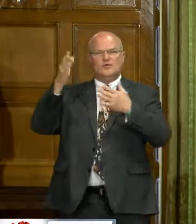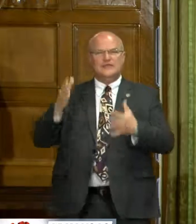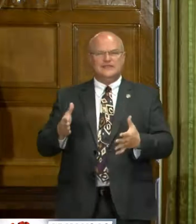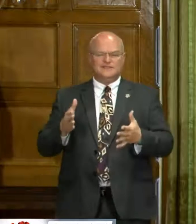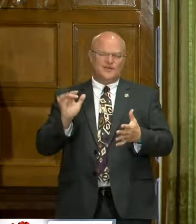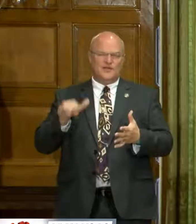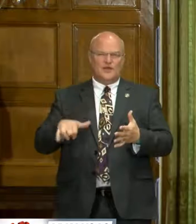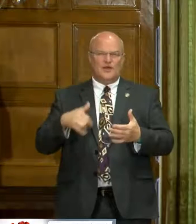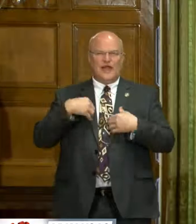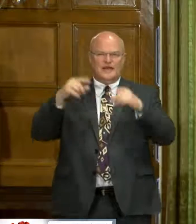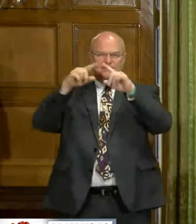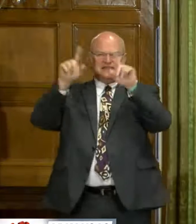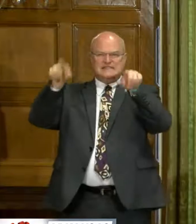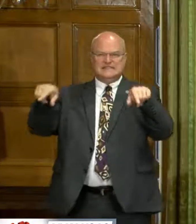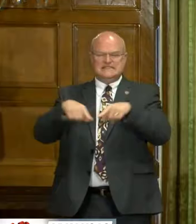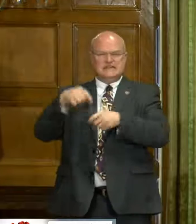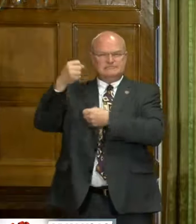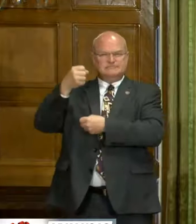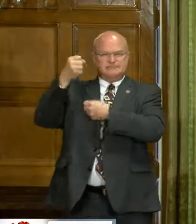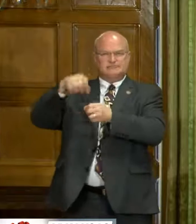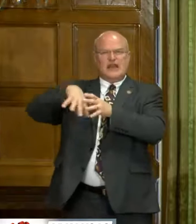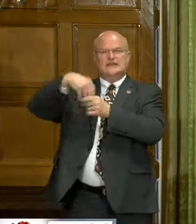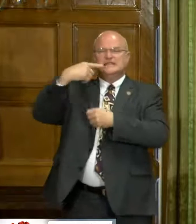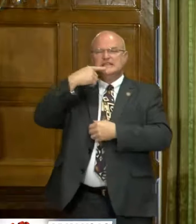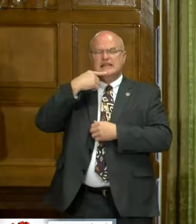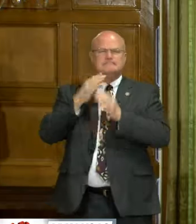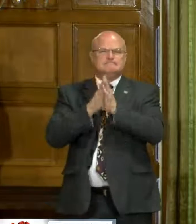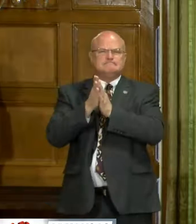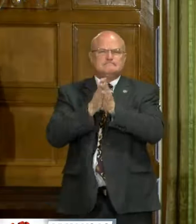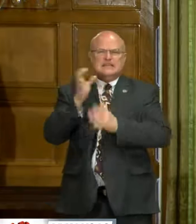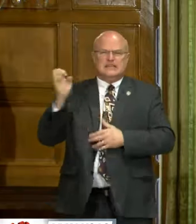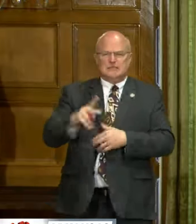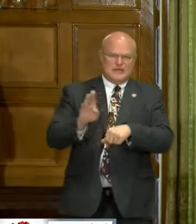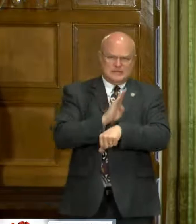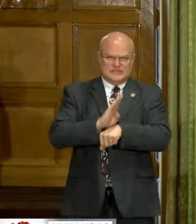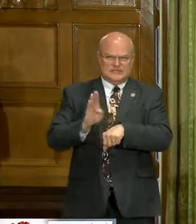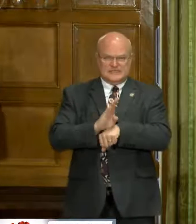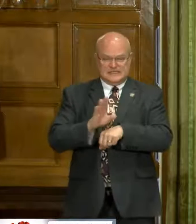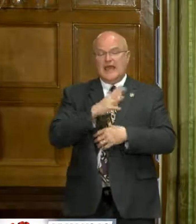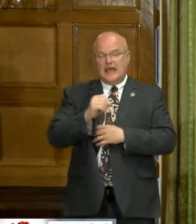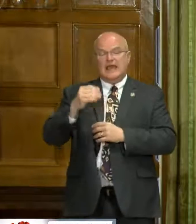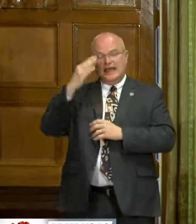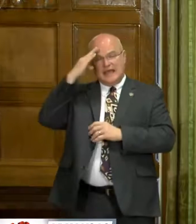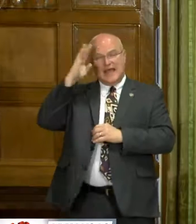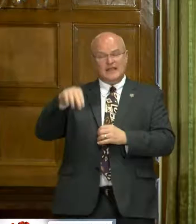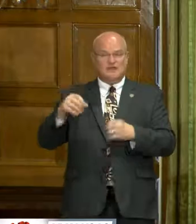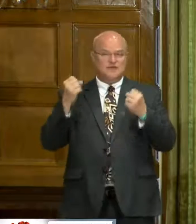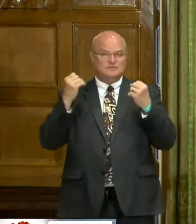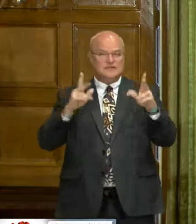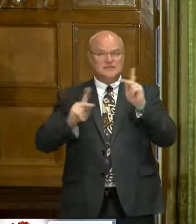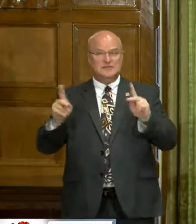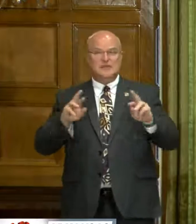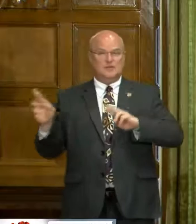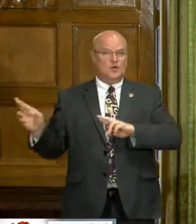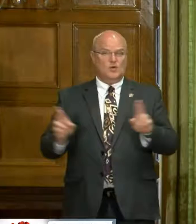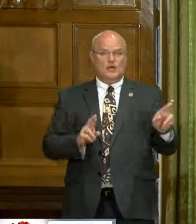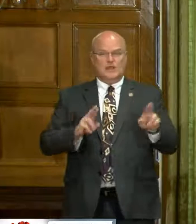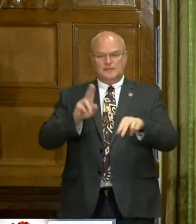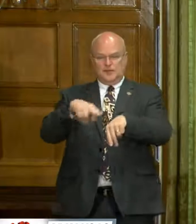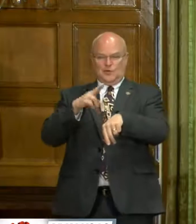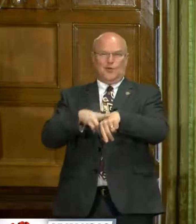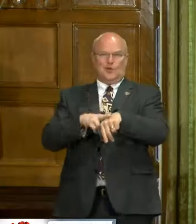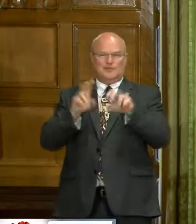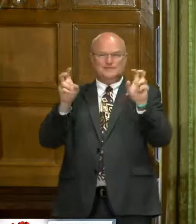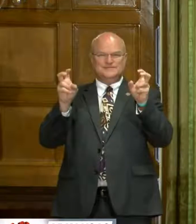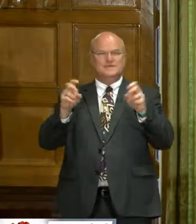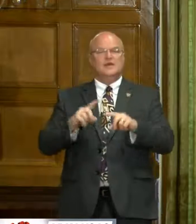or at least those that are carrying signs outside, saying that they're anxious to get back to business. And of course, everybody is ready to be